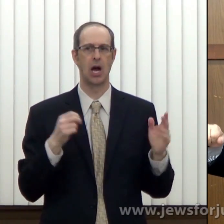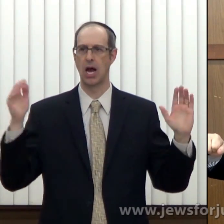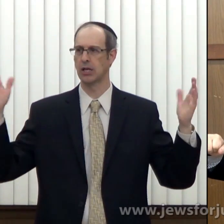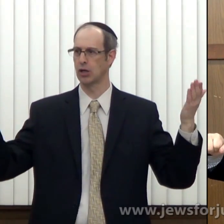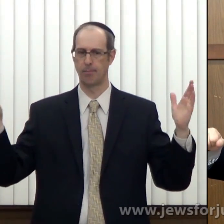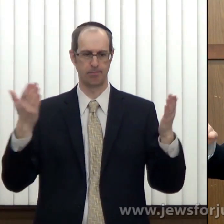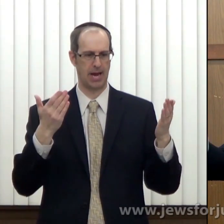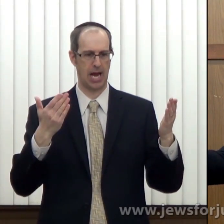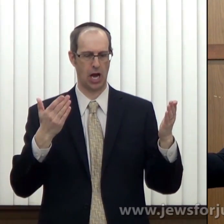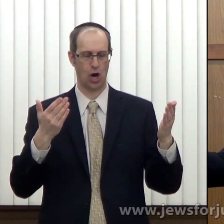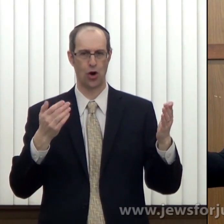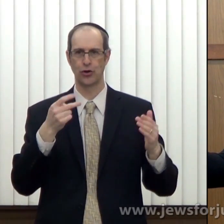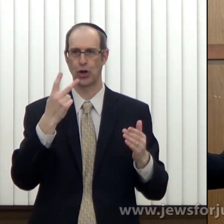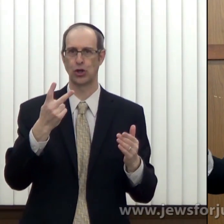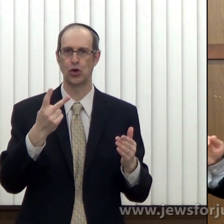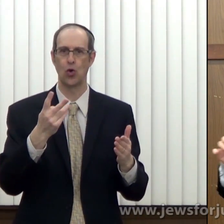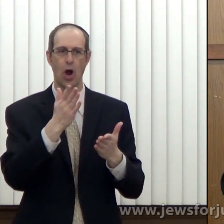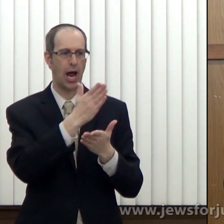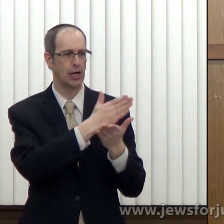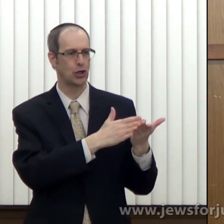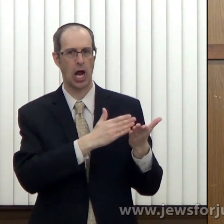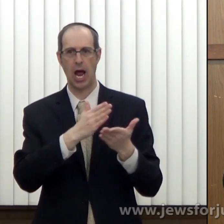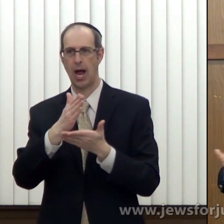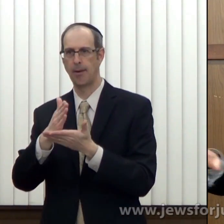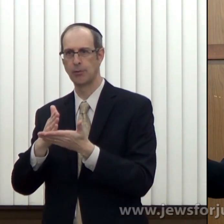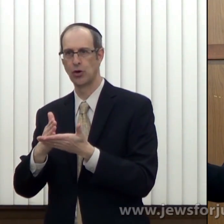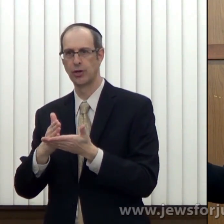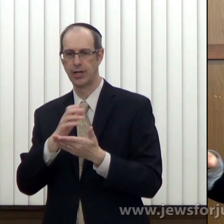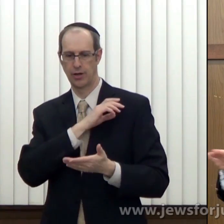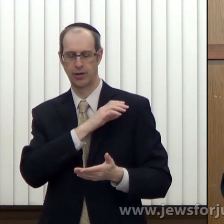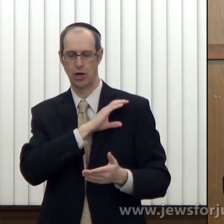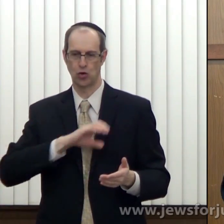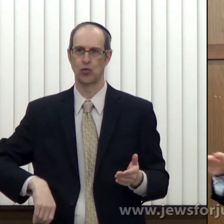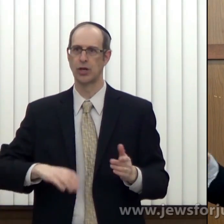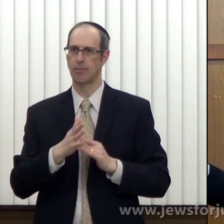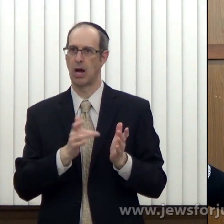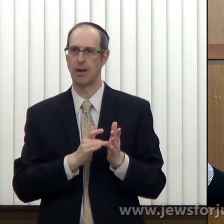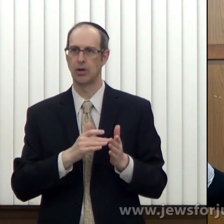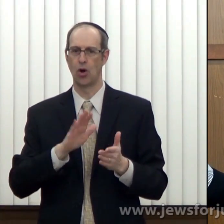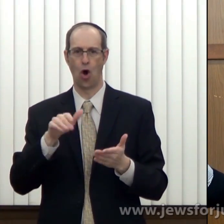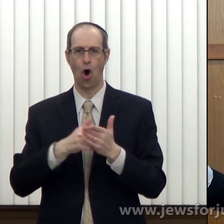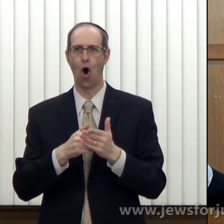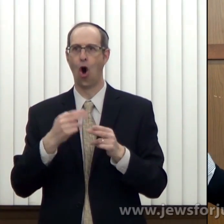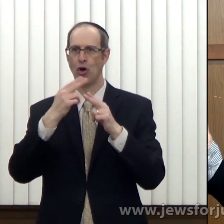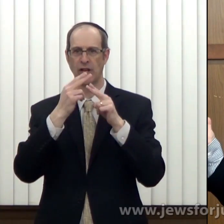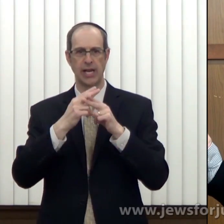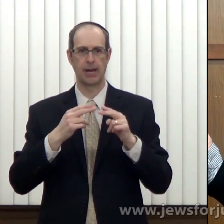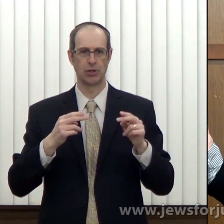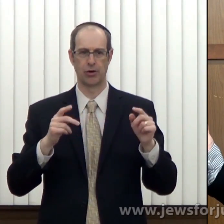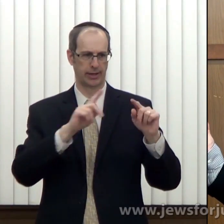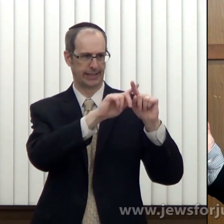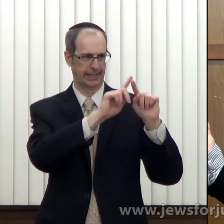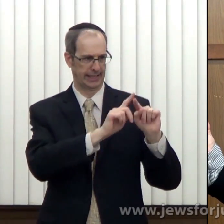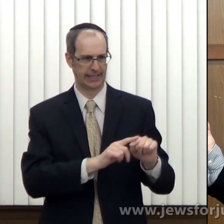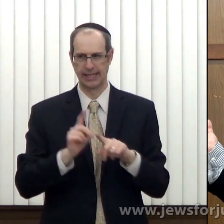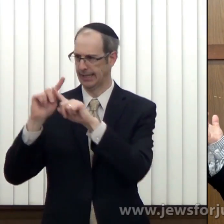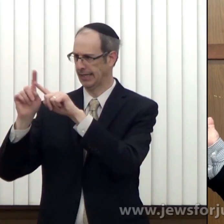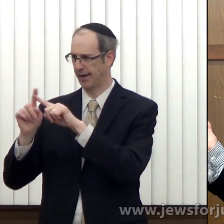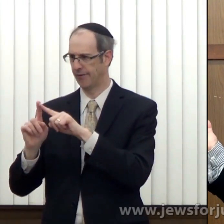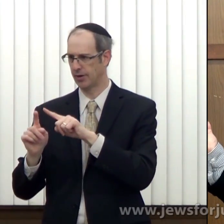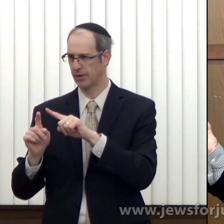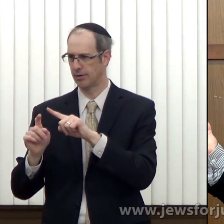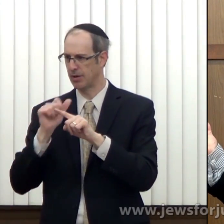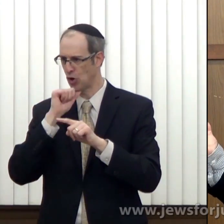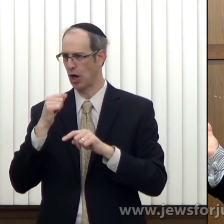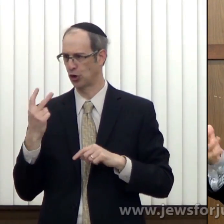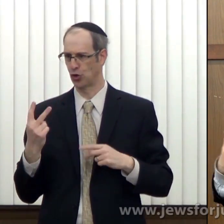two chapters in the Christian Bible, all the names are basically different except for two. Now, how is